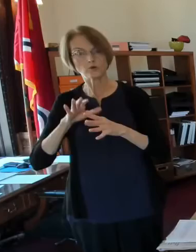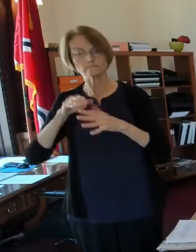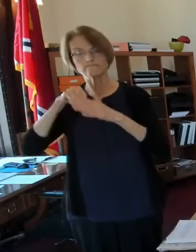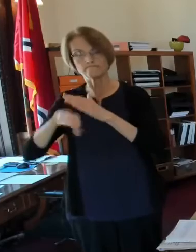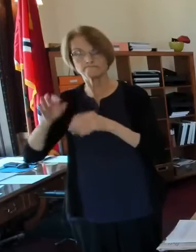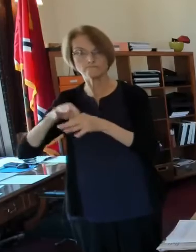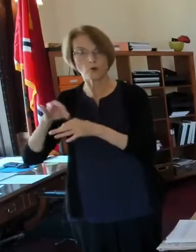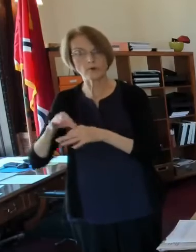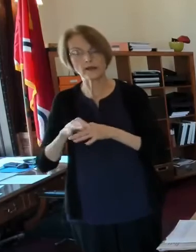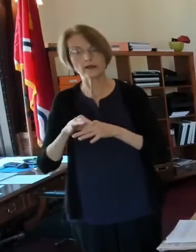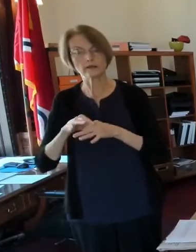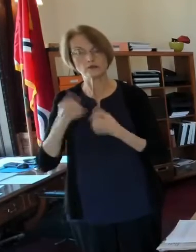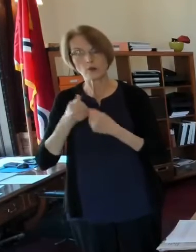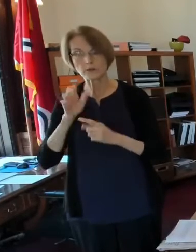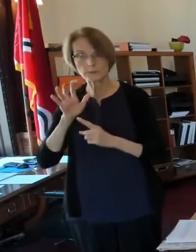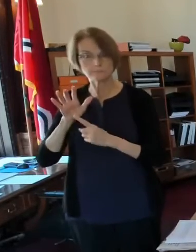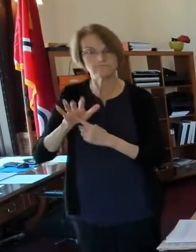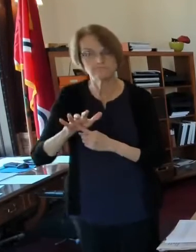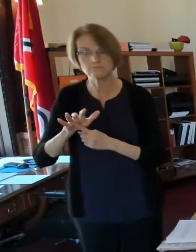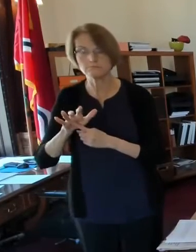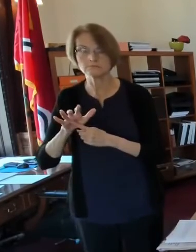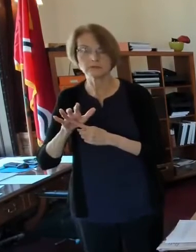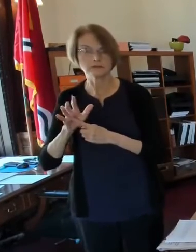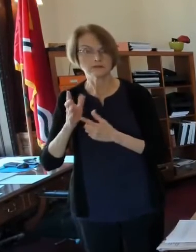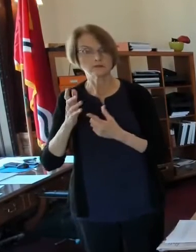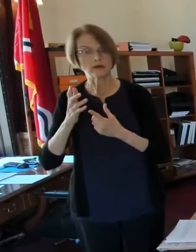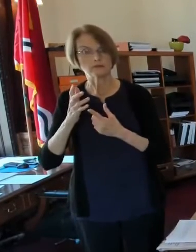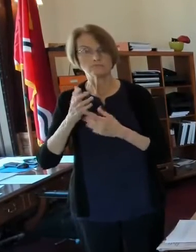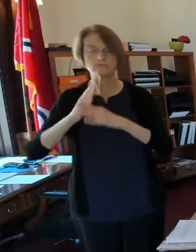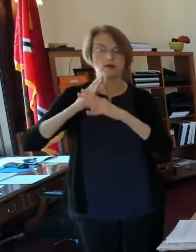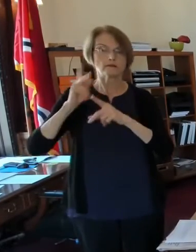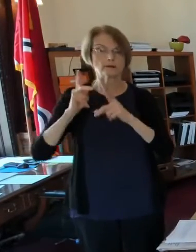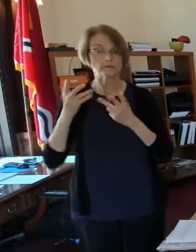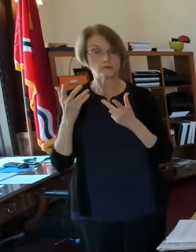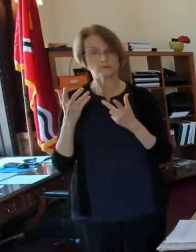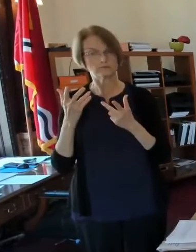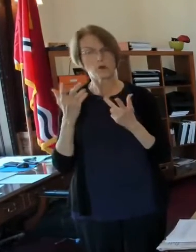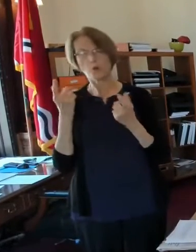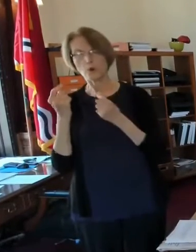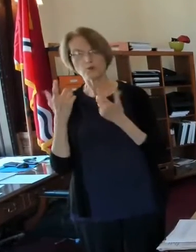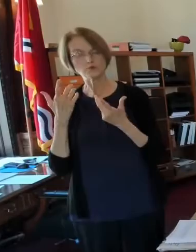doing to make people feel comfortable at the polls on November 3rd?